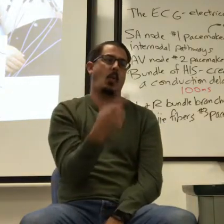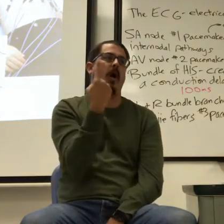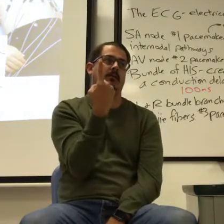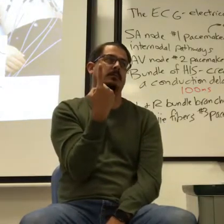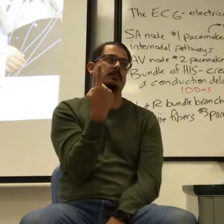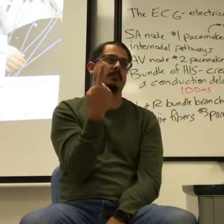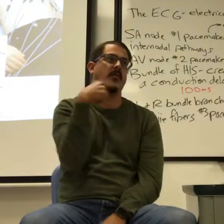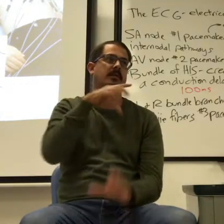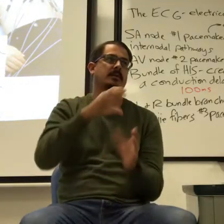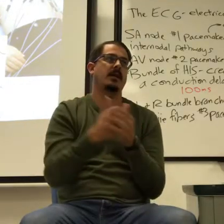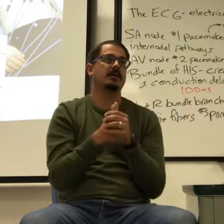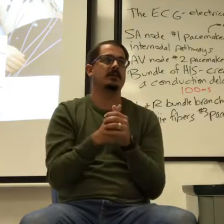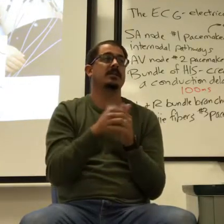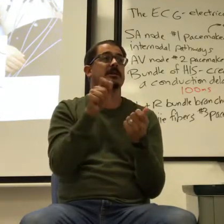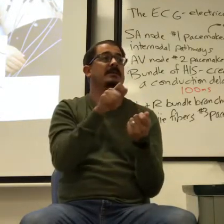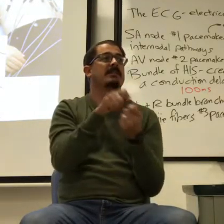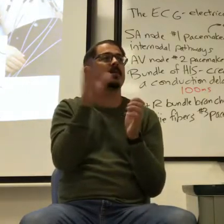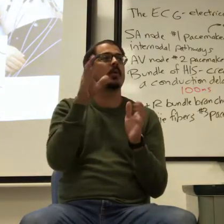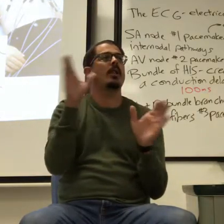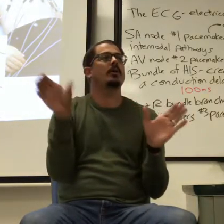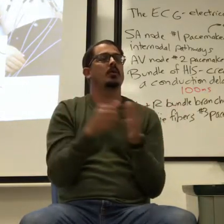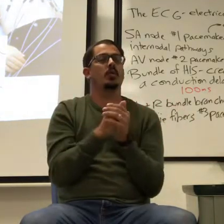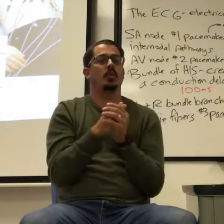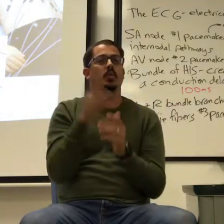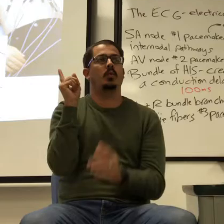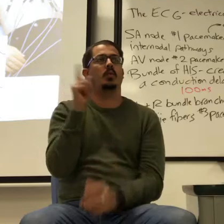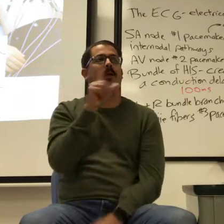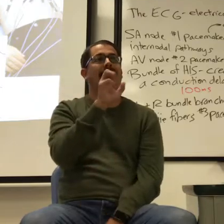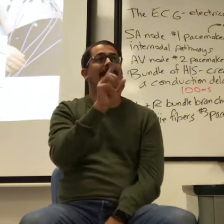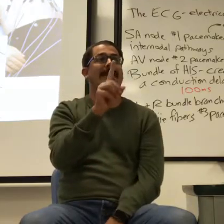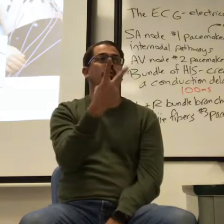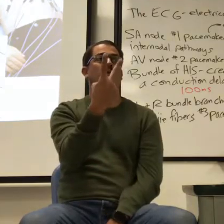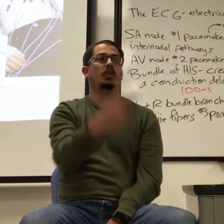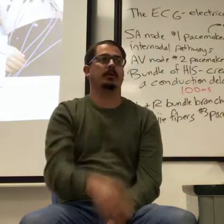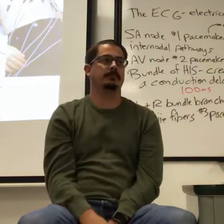leads. Specifically, we're going to do lead two.